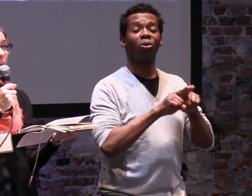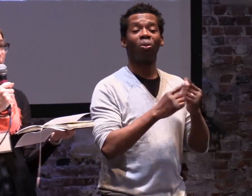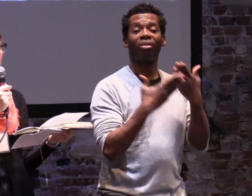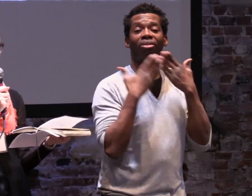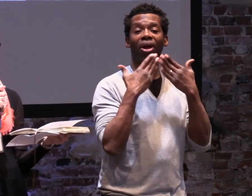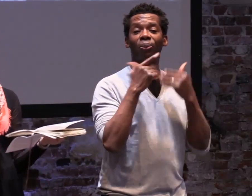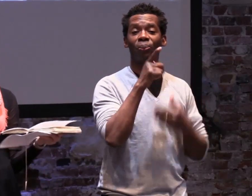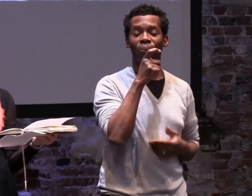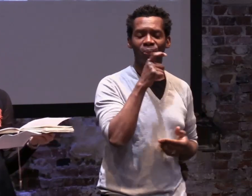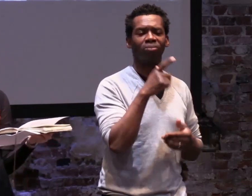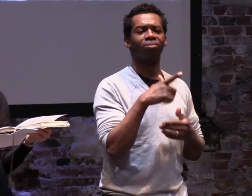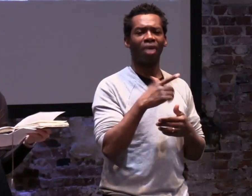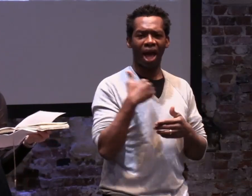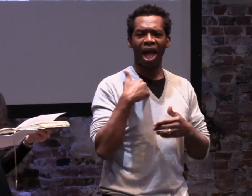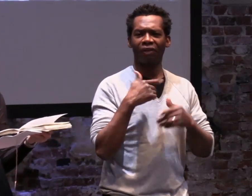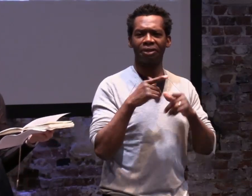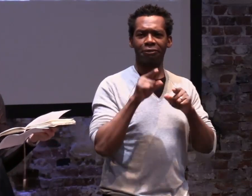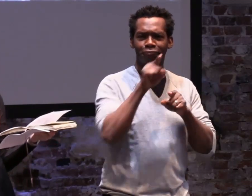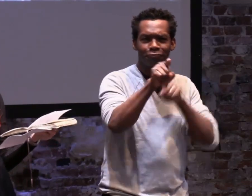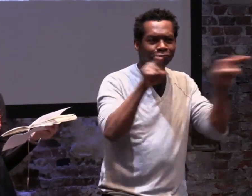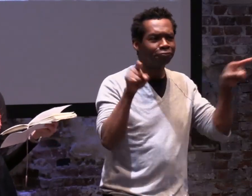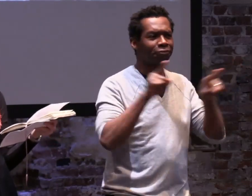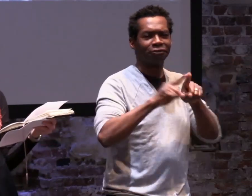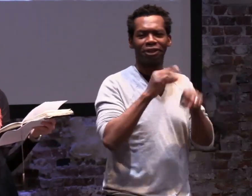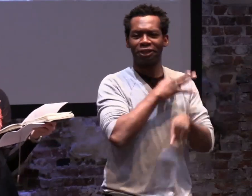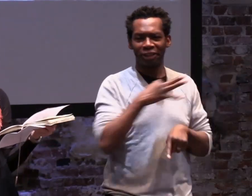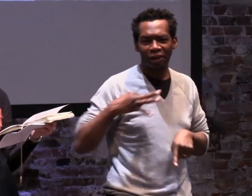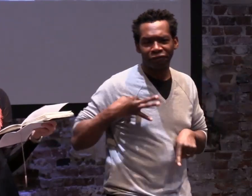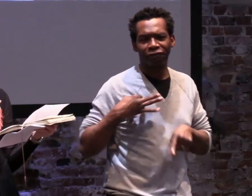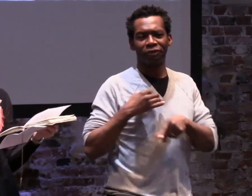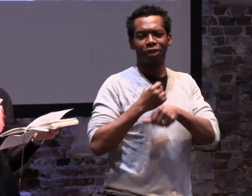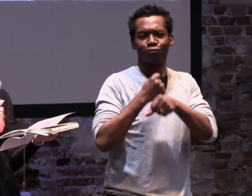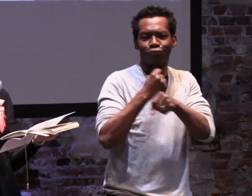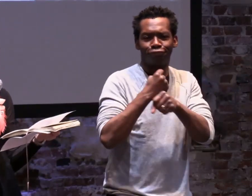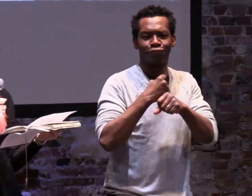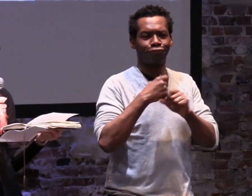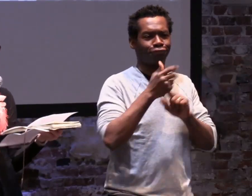the production team who's supporting us, John,